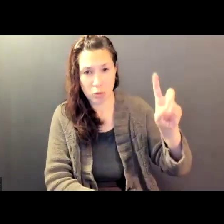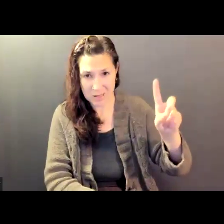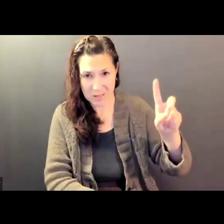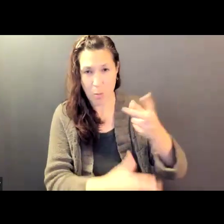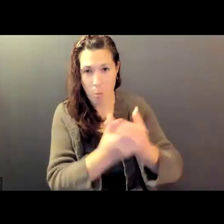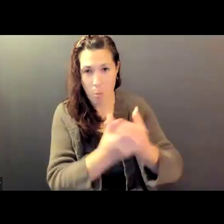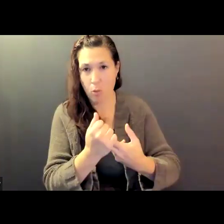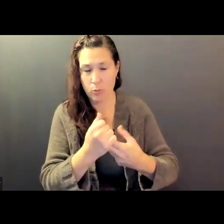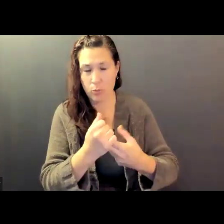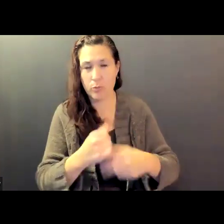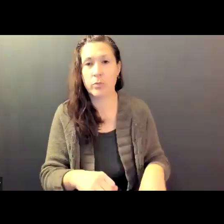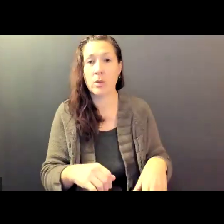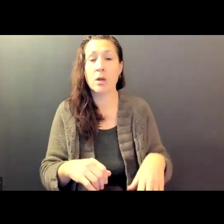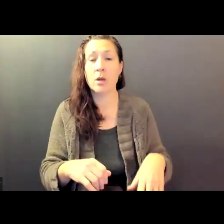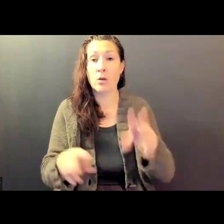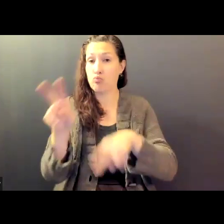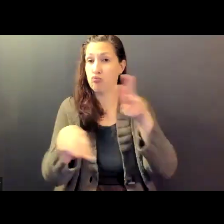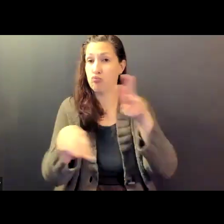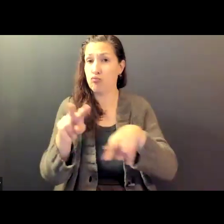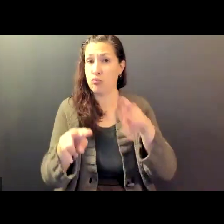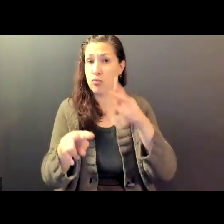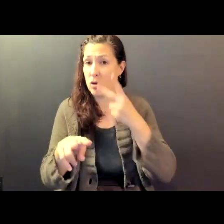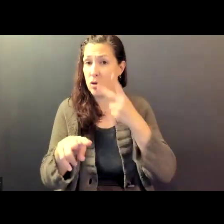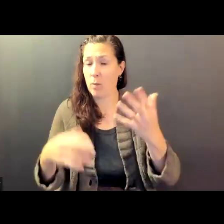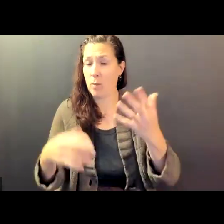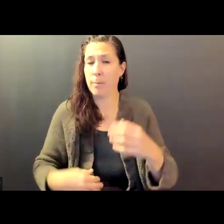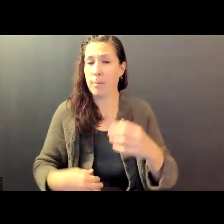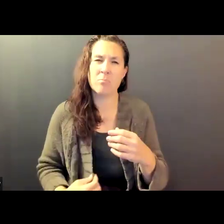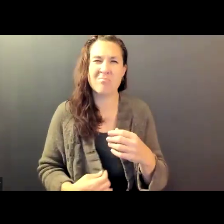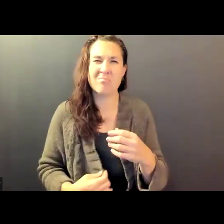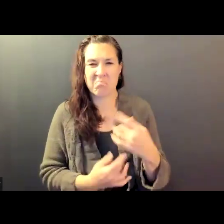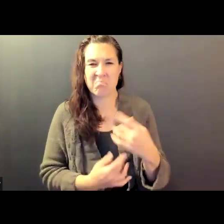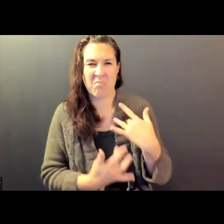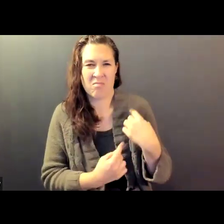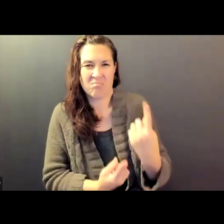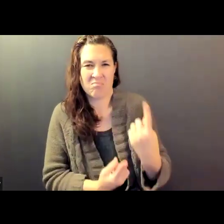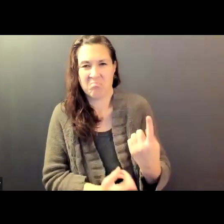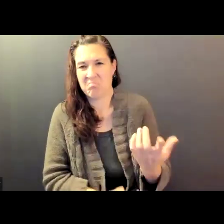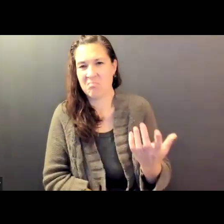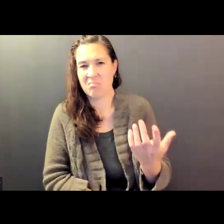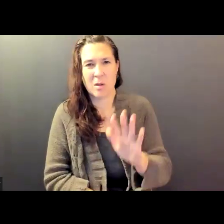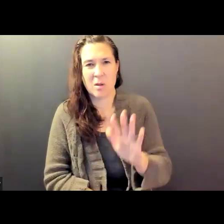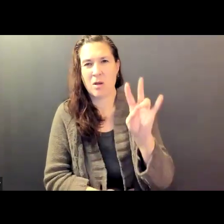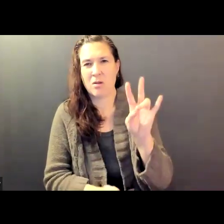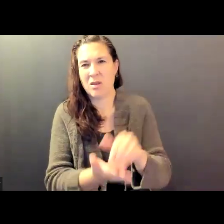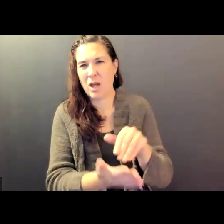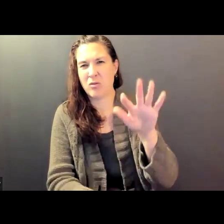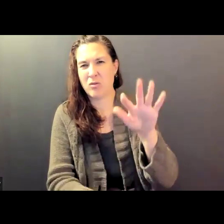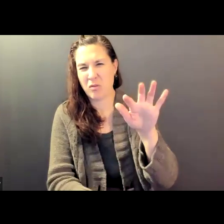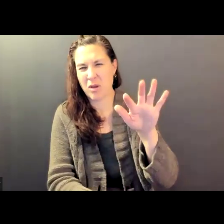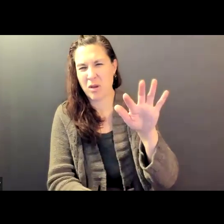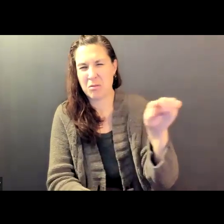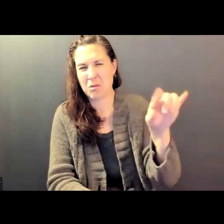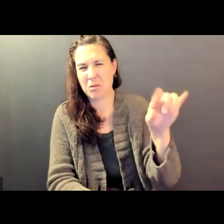Overall, when you look at this, you can see that historically we were somewhere in between 7,500 and 8,500 multilingual